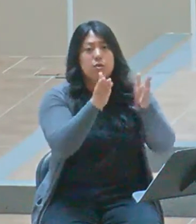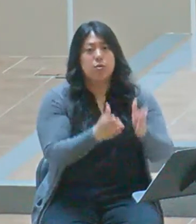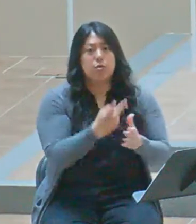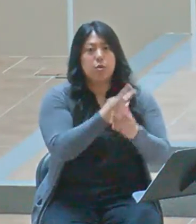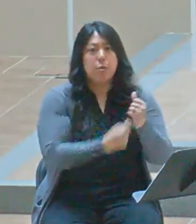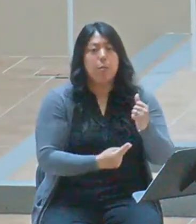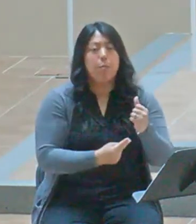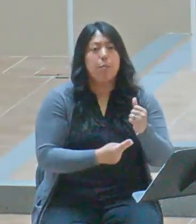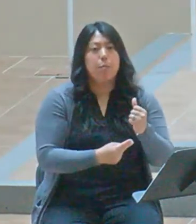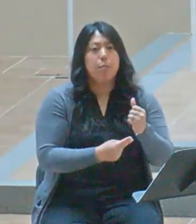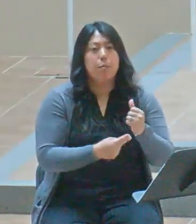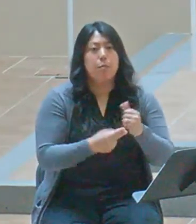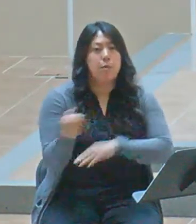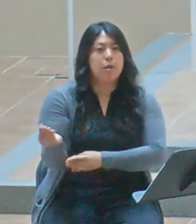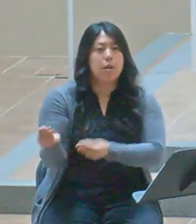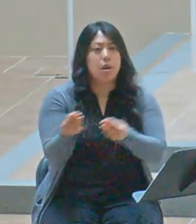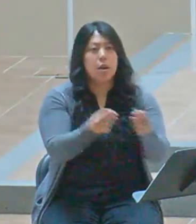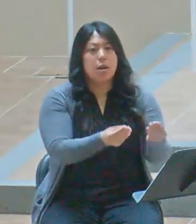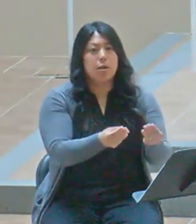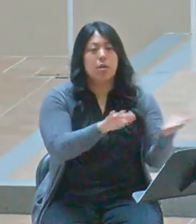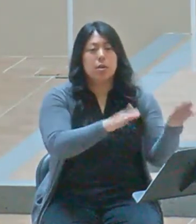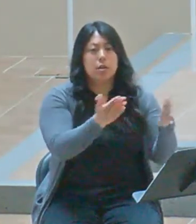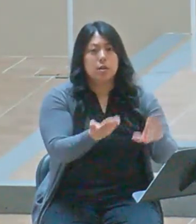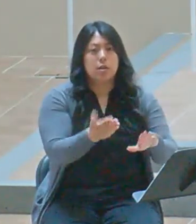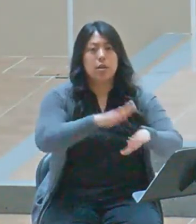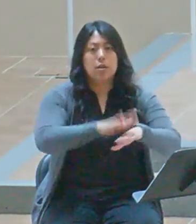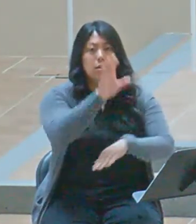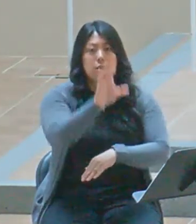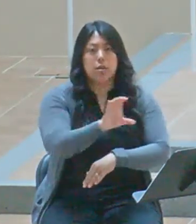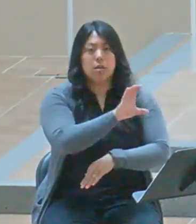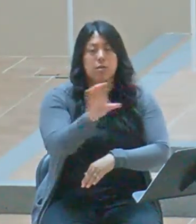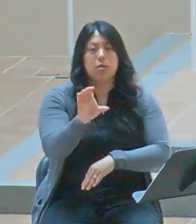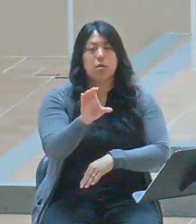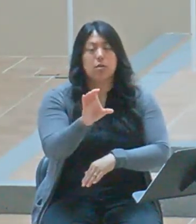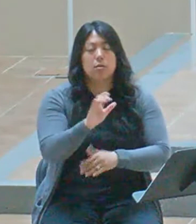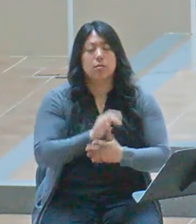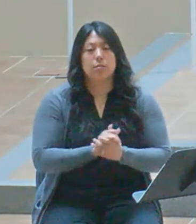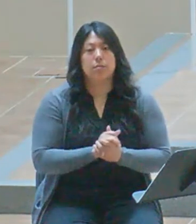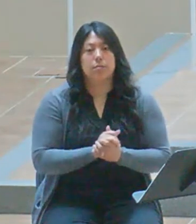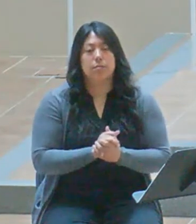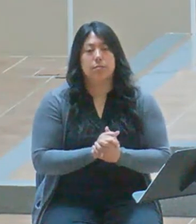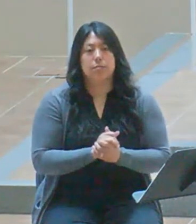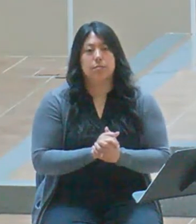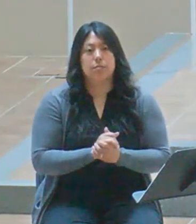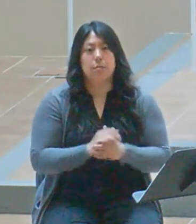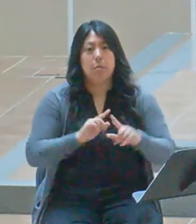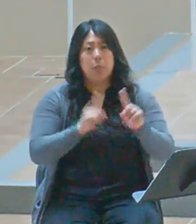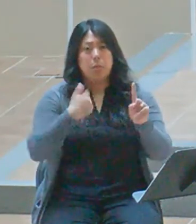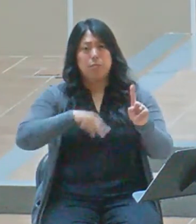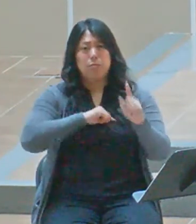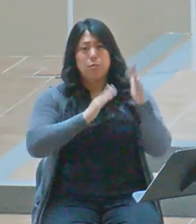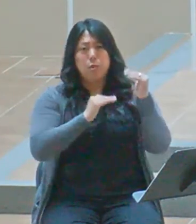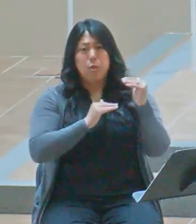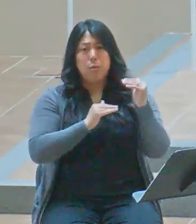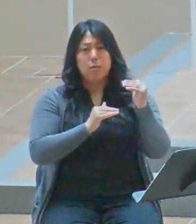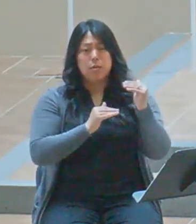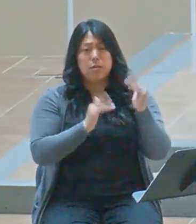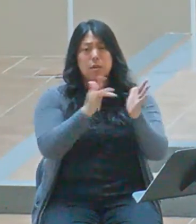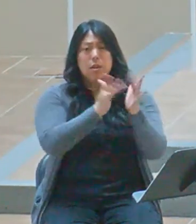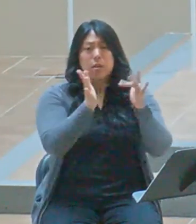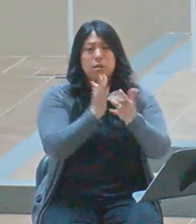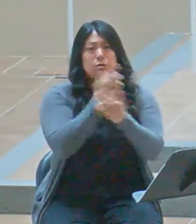both handed him over to a sentence of death and crucified him. But we were hoping that he would